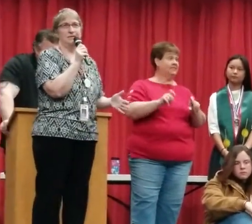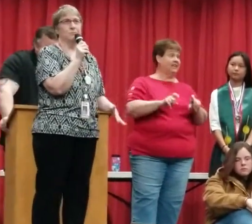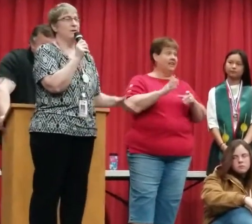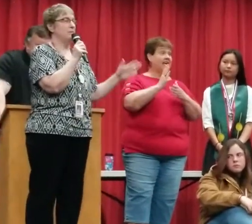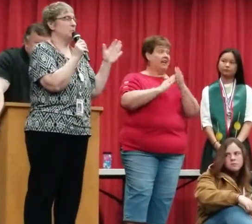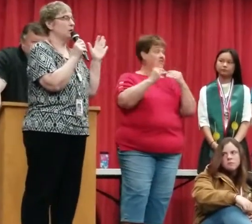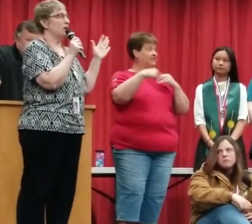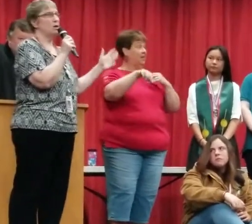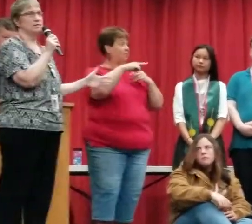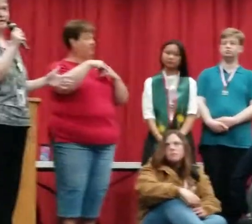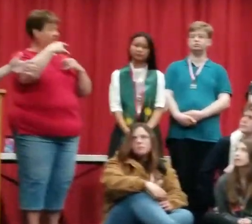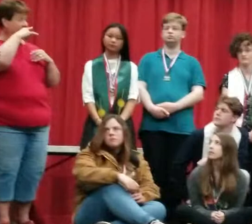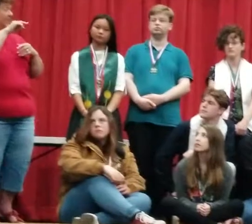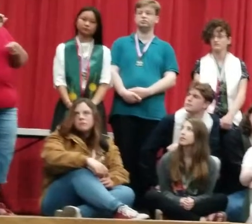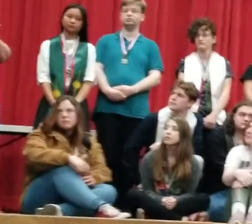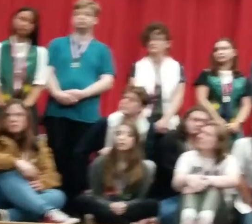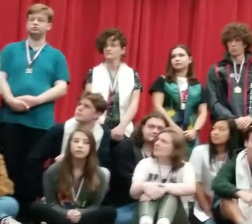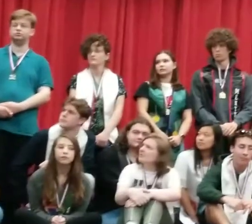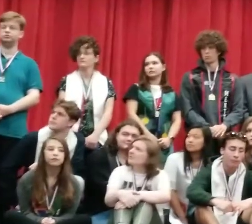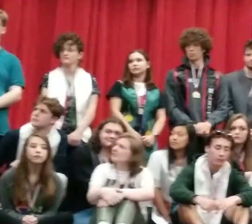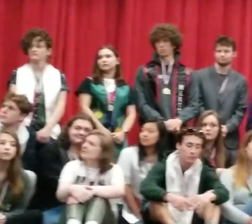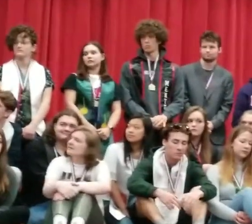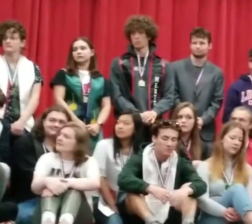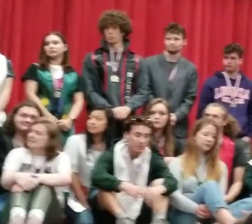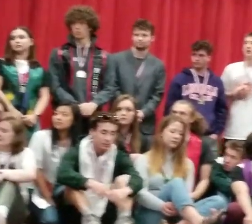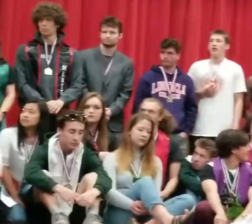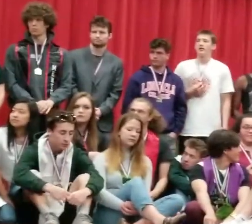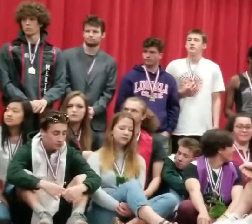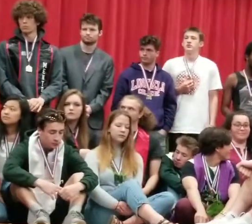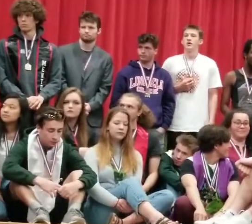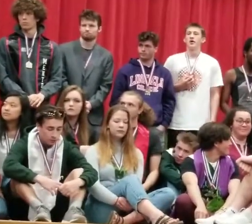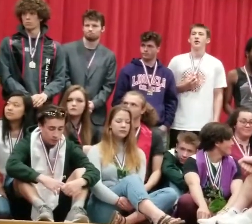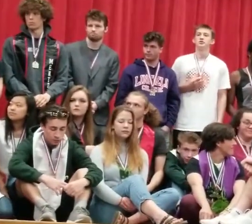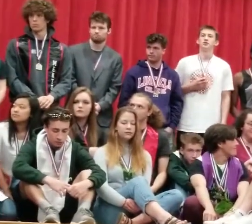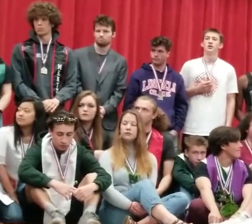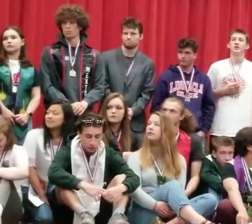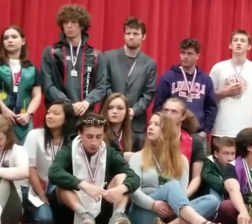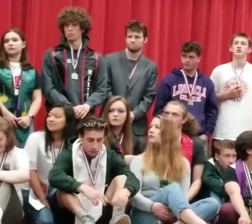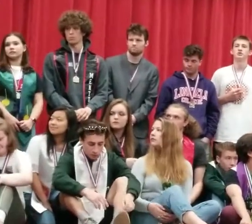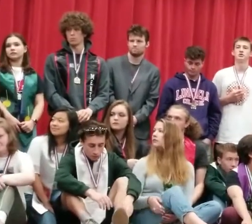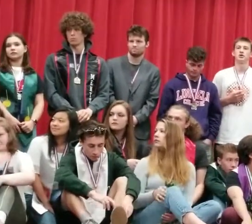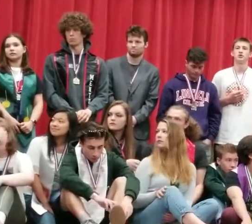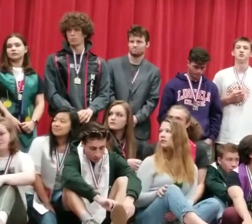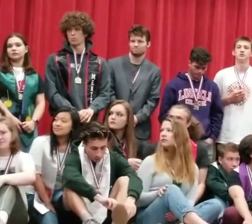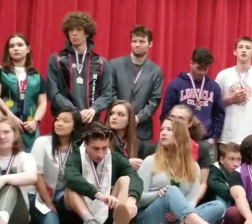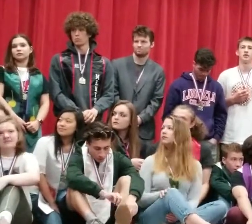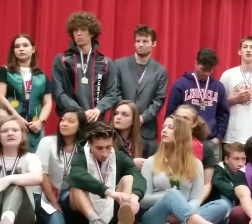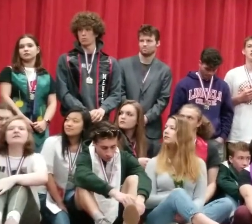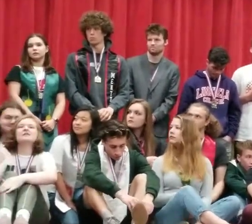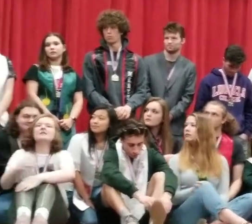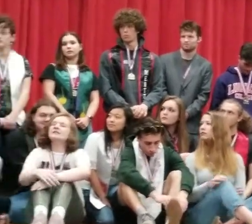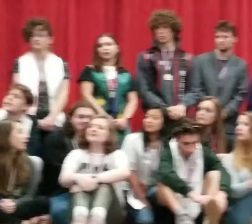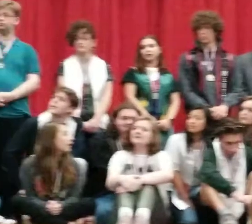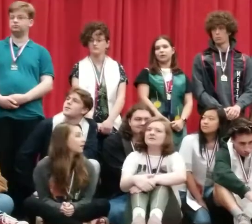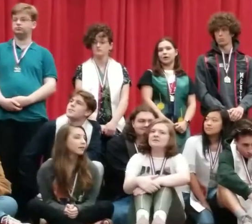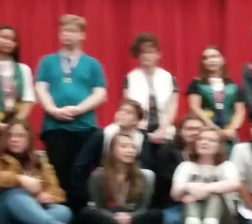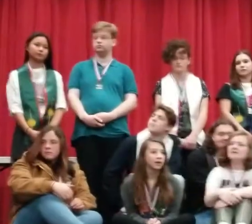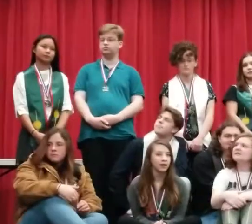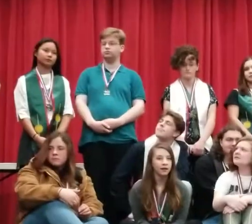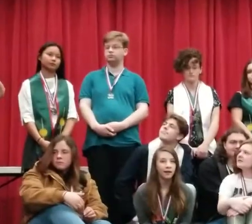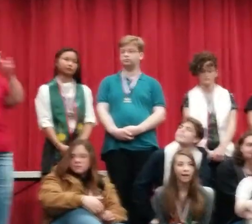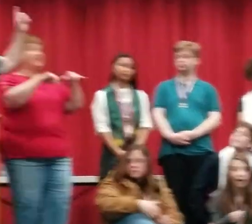these kids maybe work all day long on these tests. And the College and Career Ready is above the graduation standard. It's